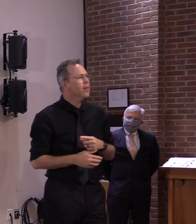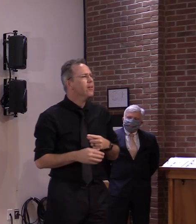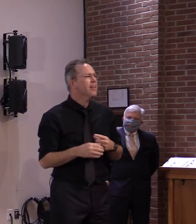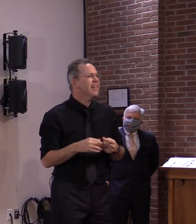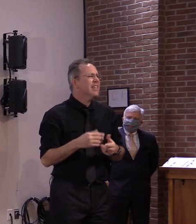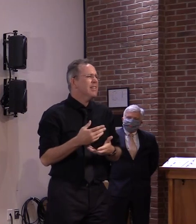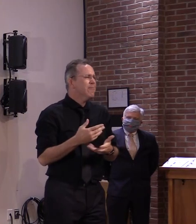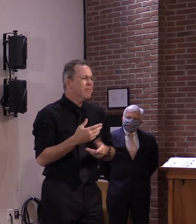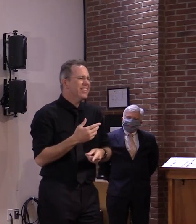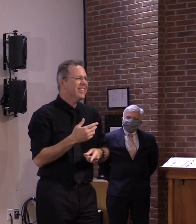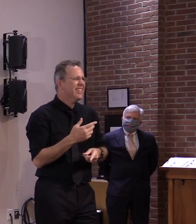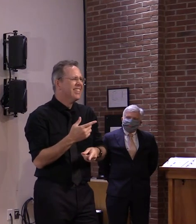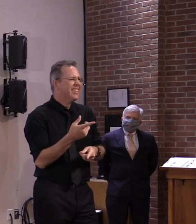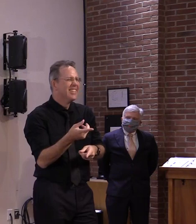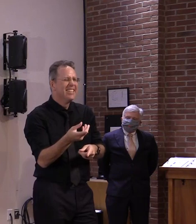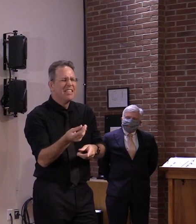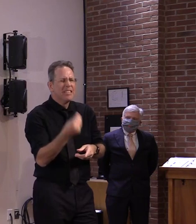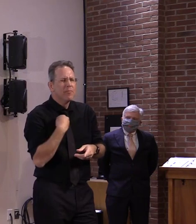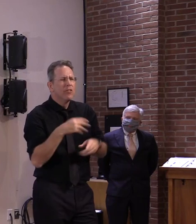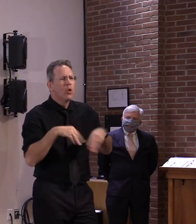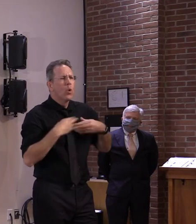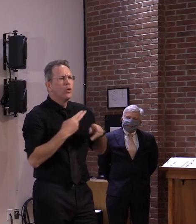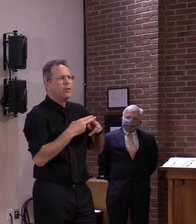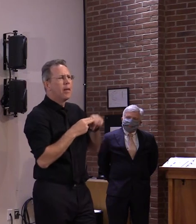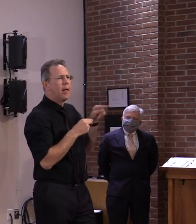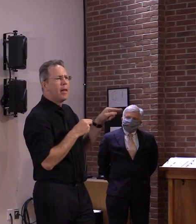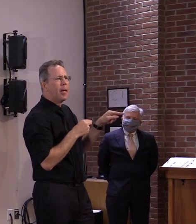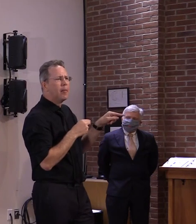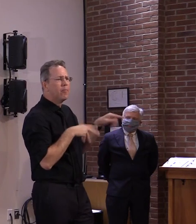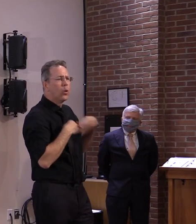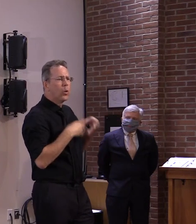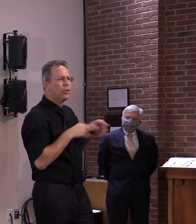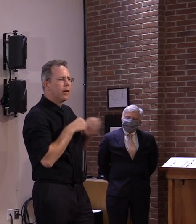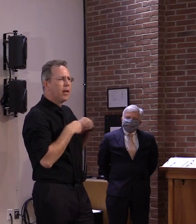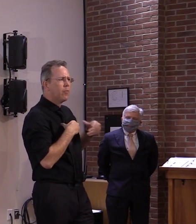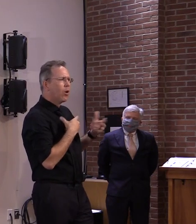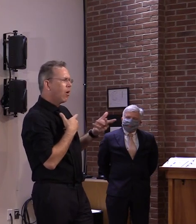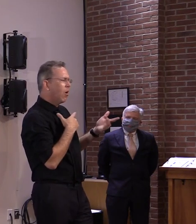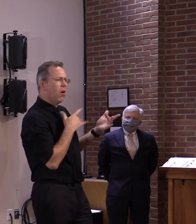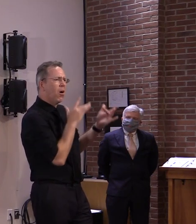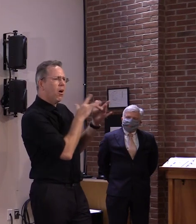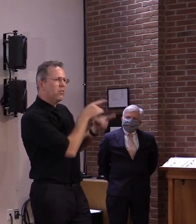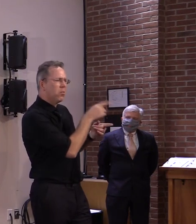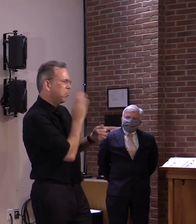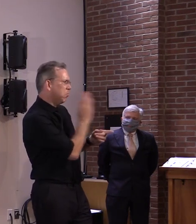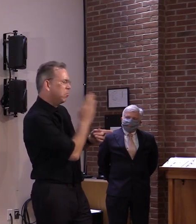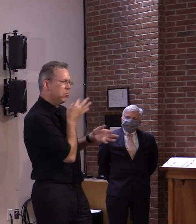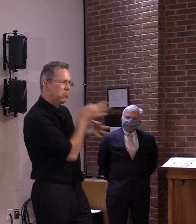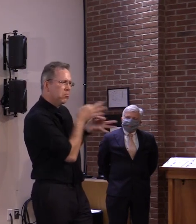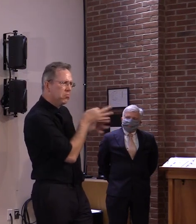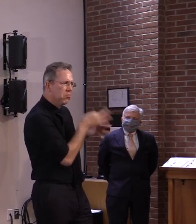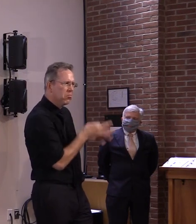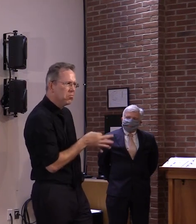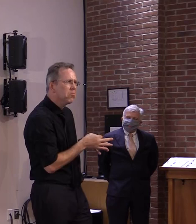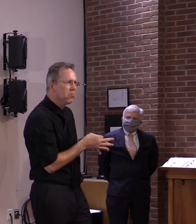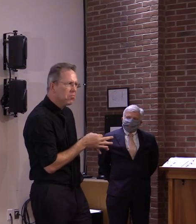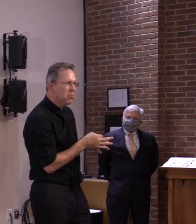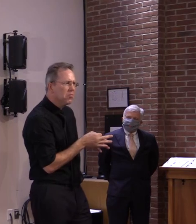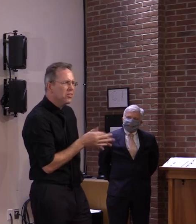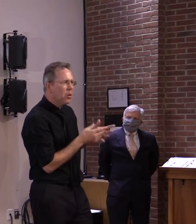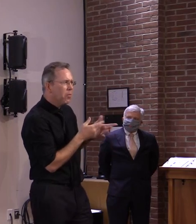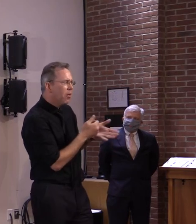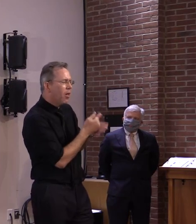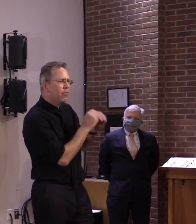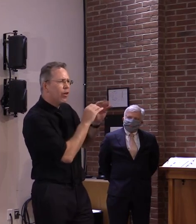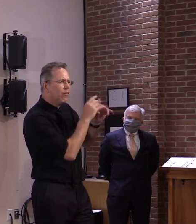of the pub owner, and then we can have the Agency of Commerce and Community Development reach out to them so they can have some clarity on what they can do and what